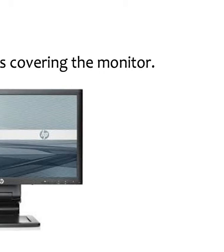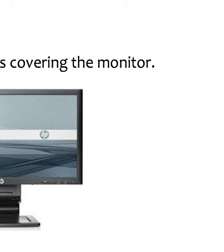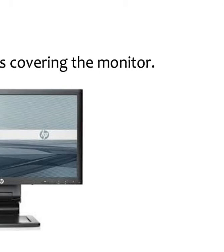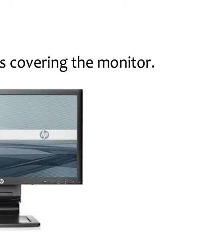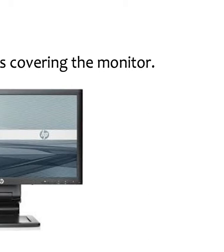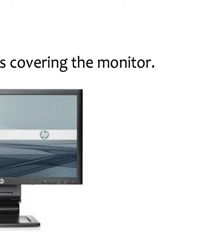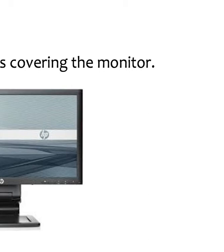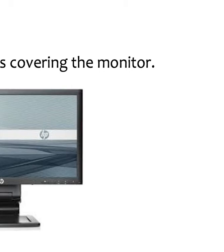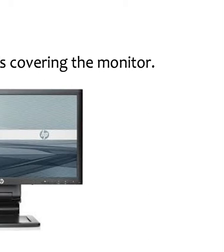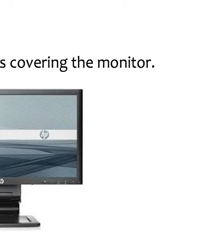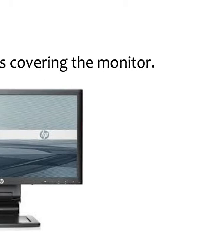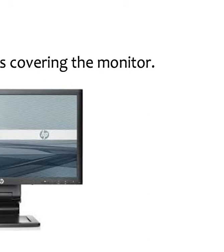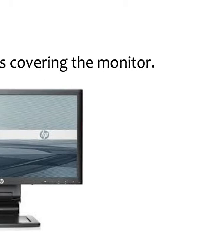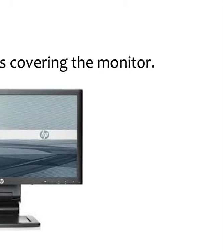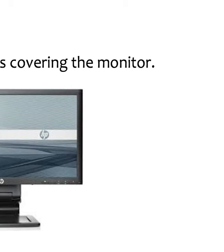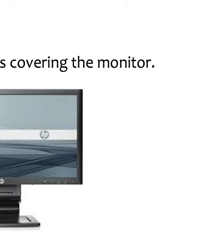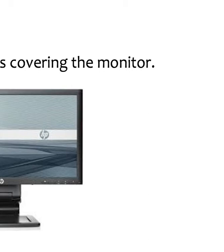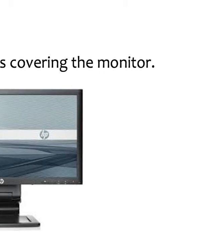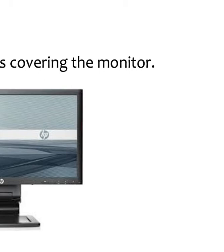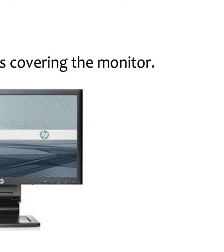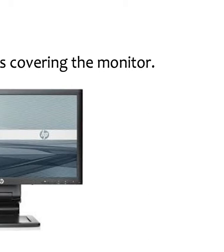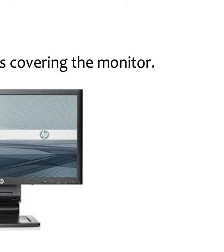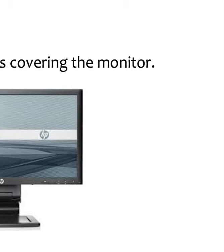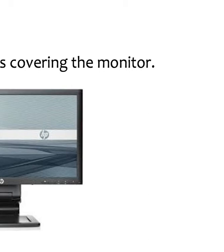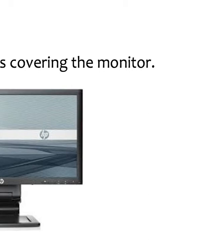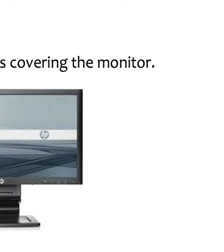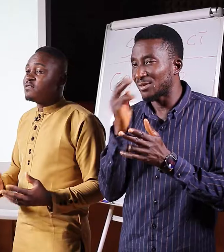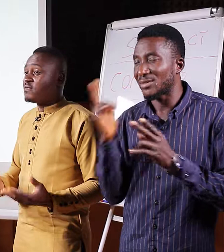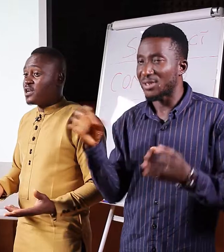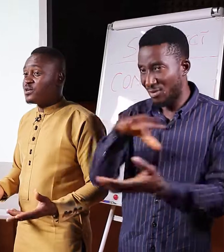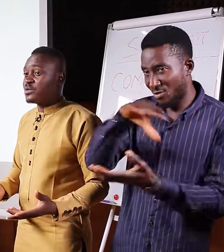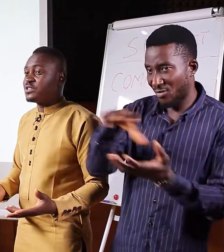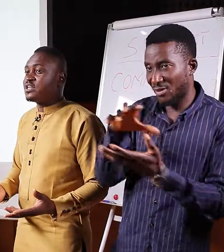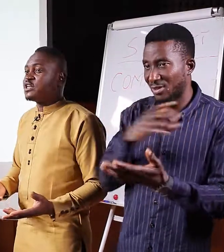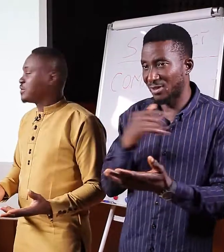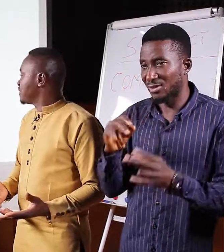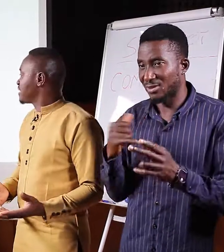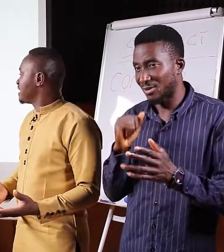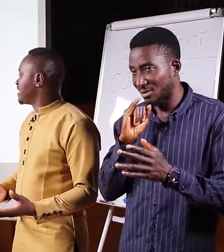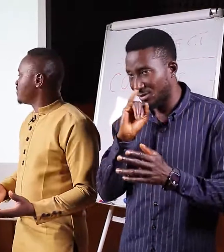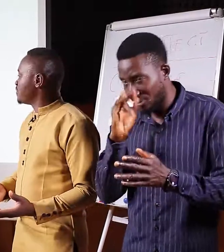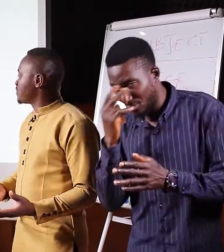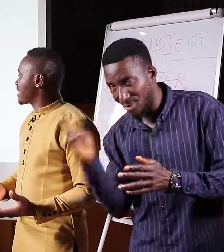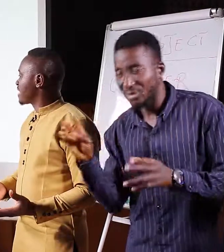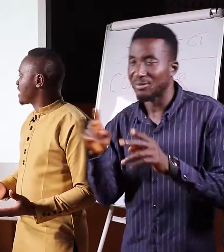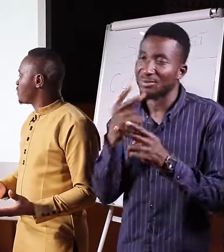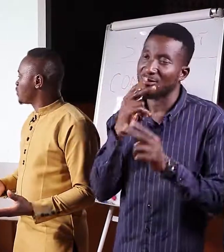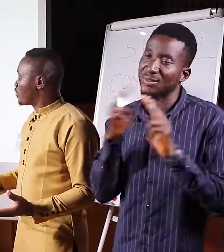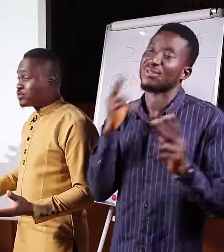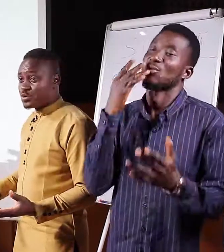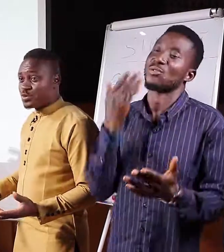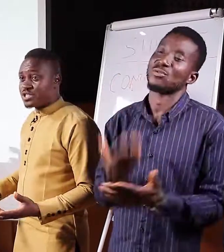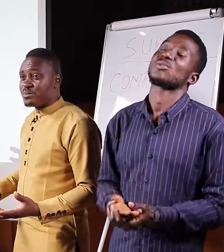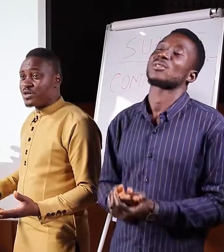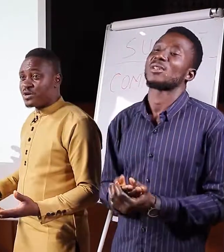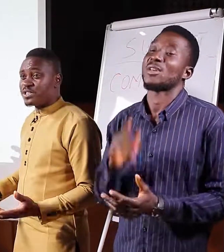can see that this very monitor is well enclosed and is looking very good looking, and you would want